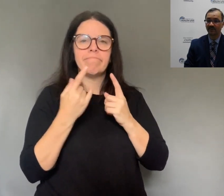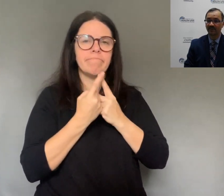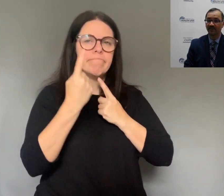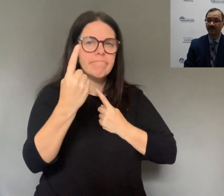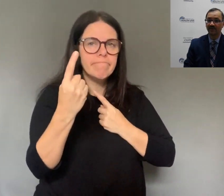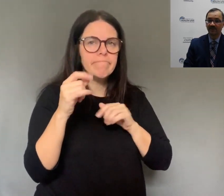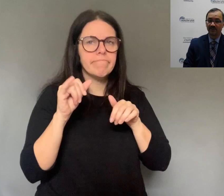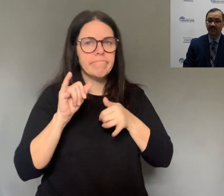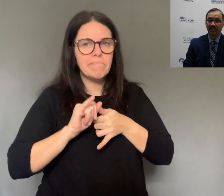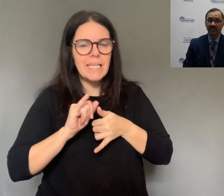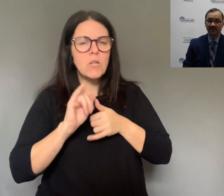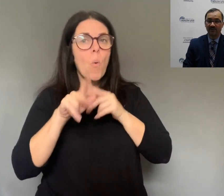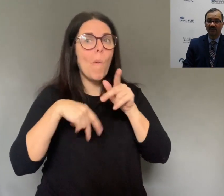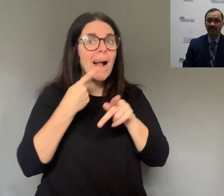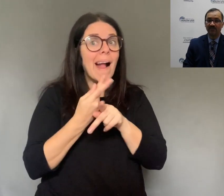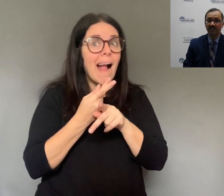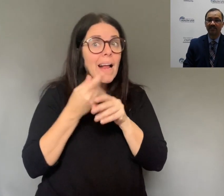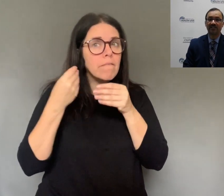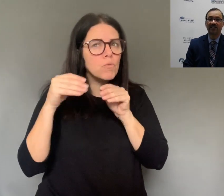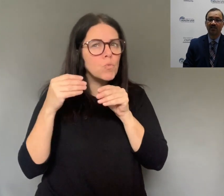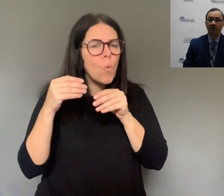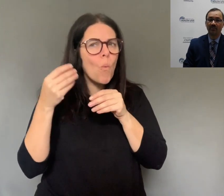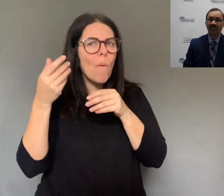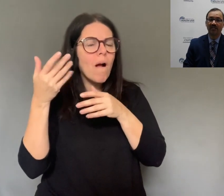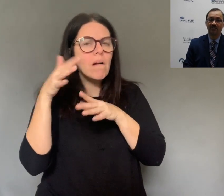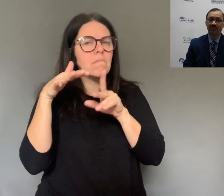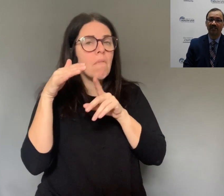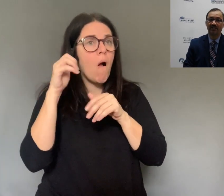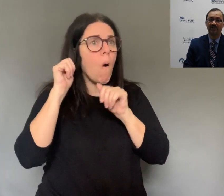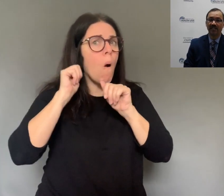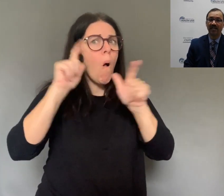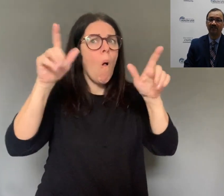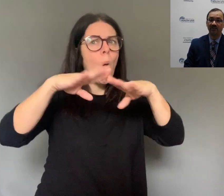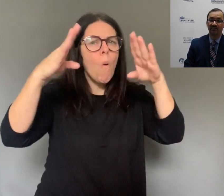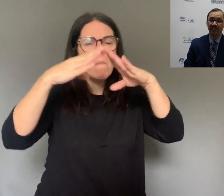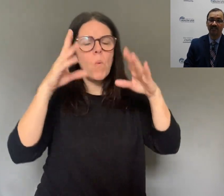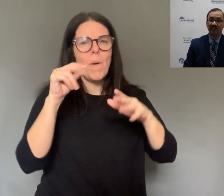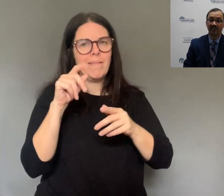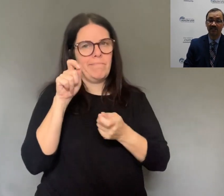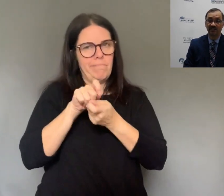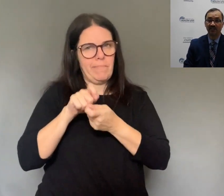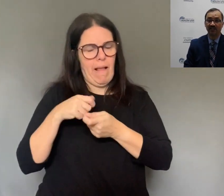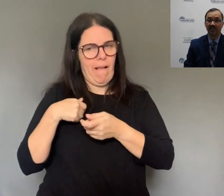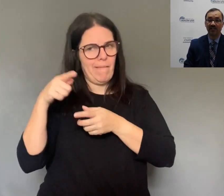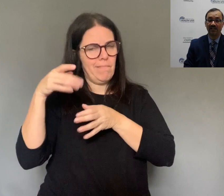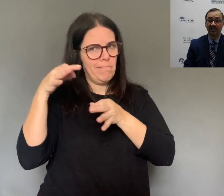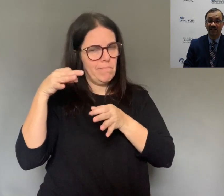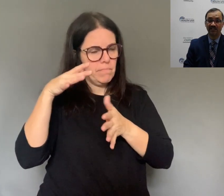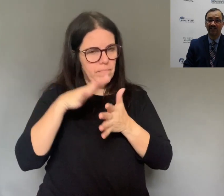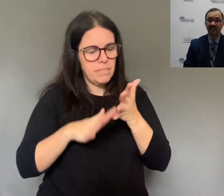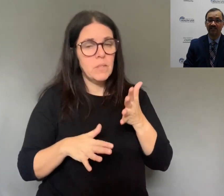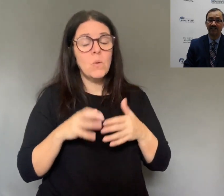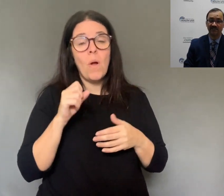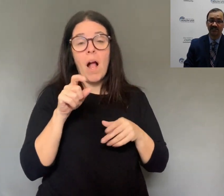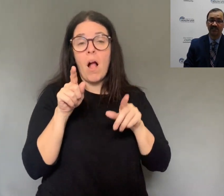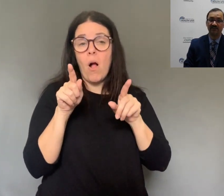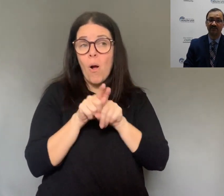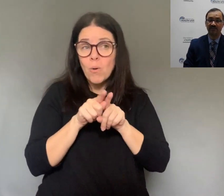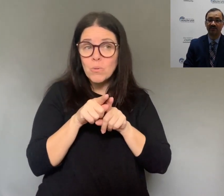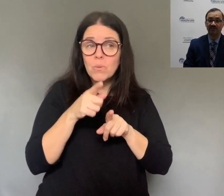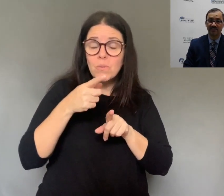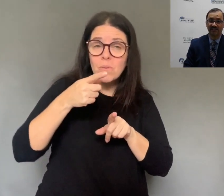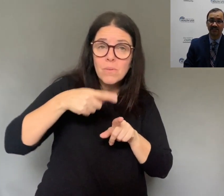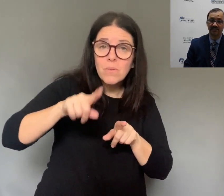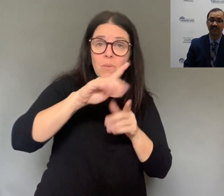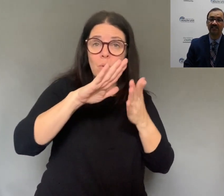guidelines? Even all the businesses that are opening up right now, they have to meet certain guidelines, especially with